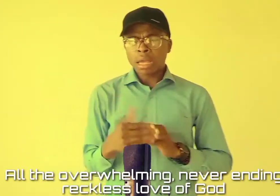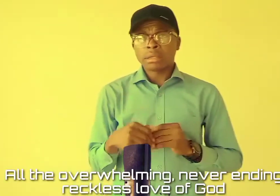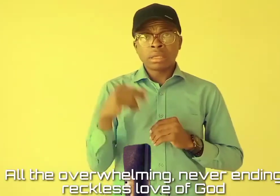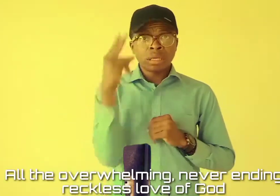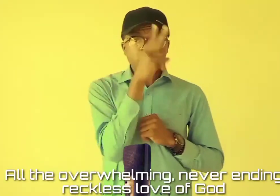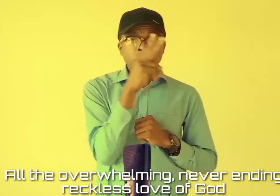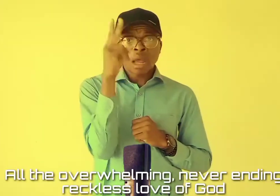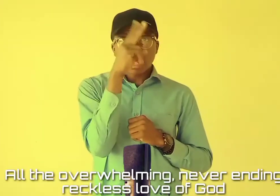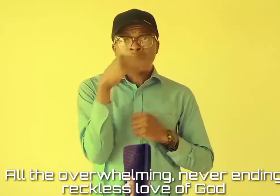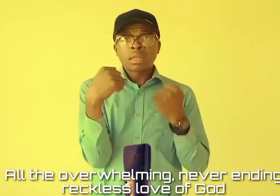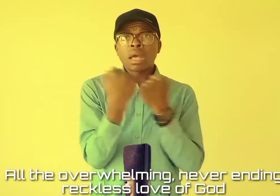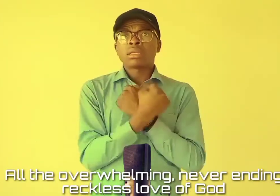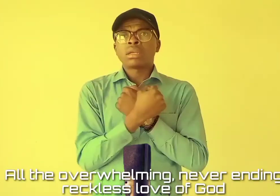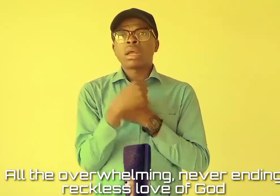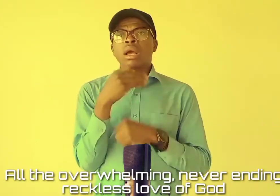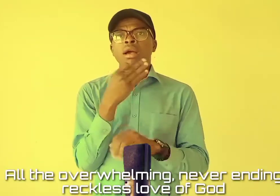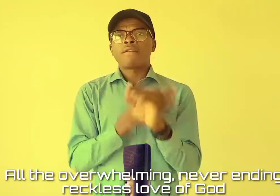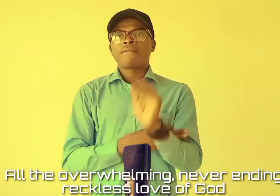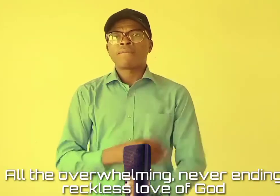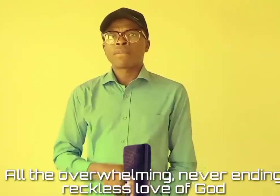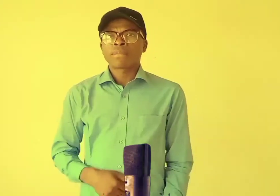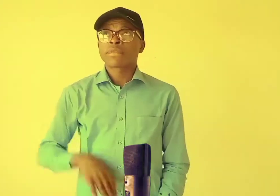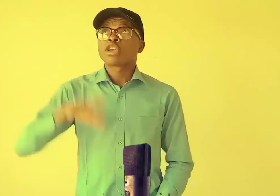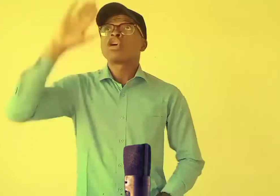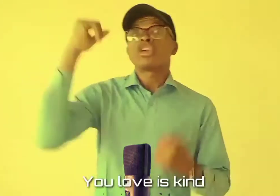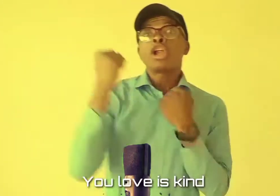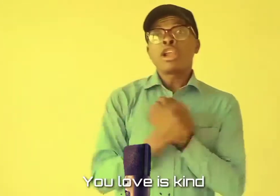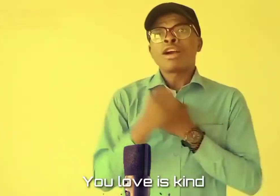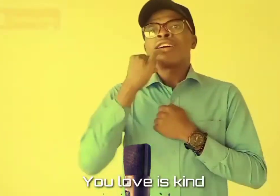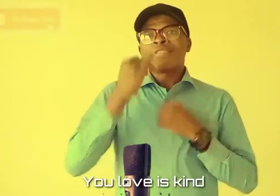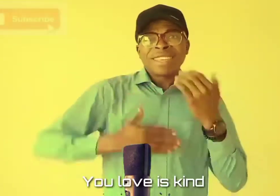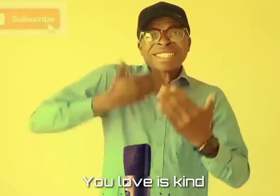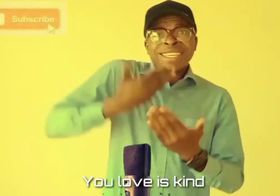never-ending, reckless love of God. Your love is kind,